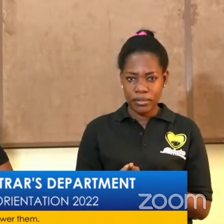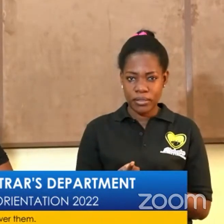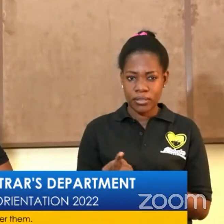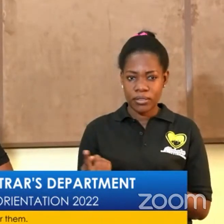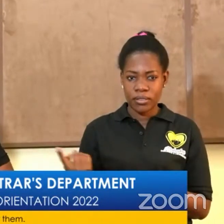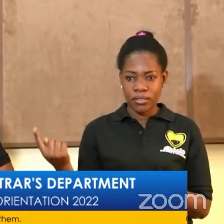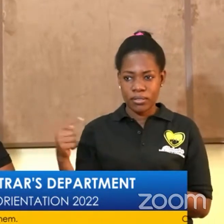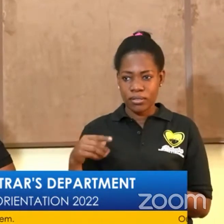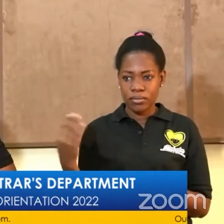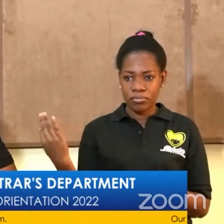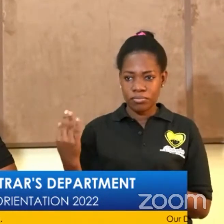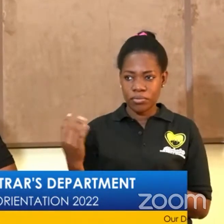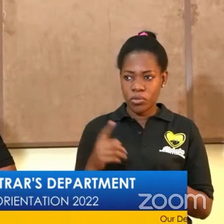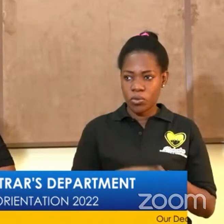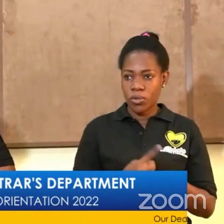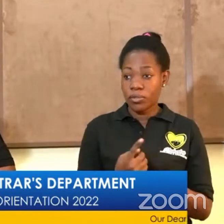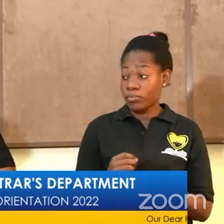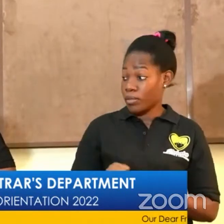will let you know